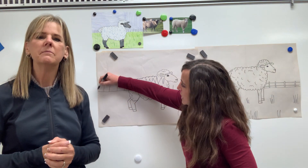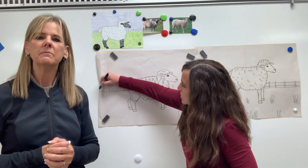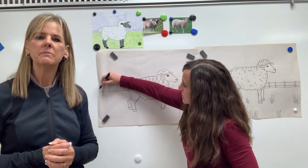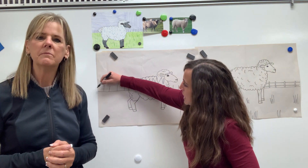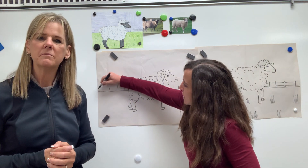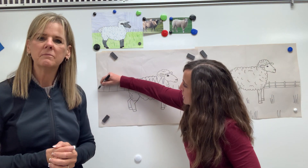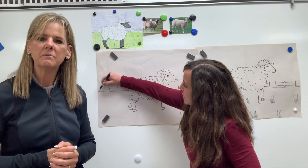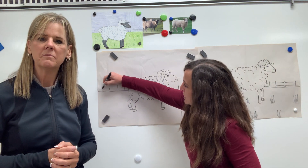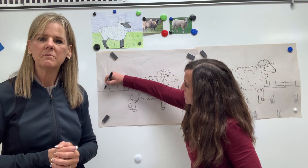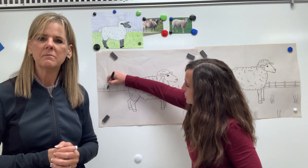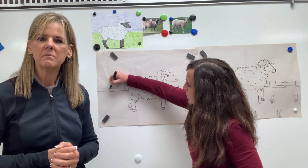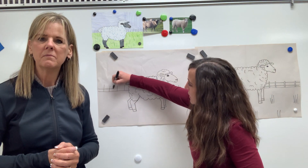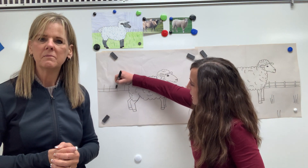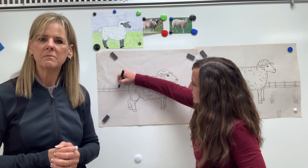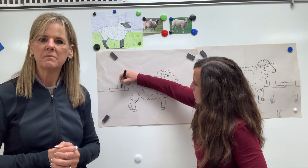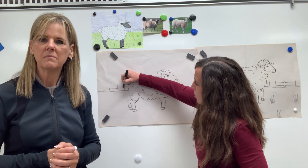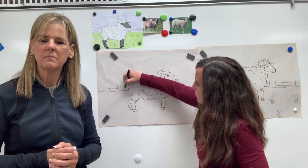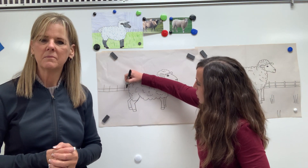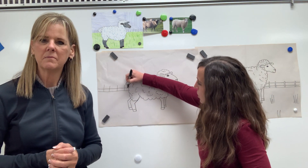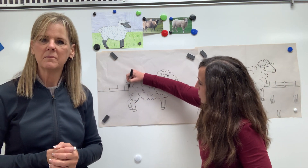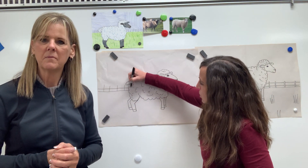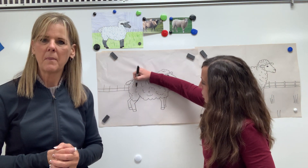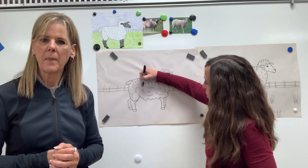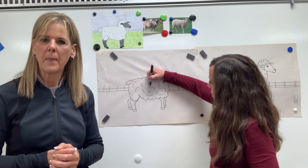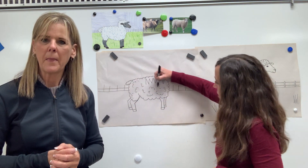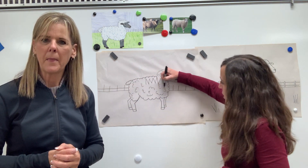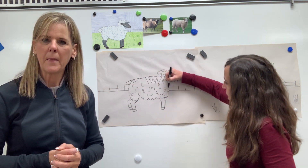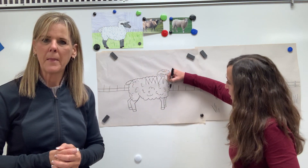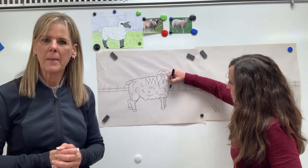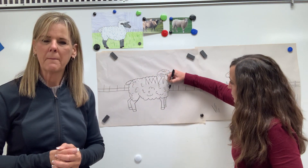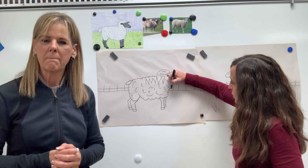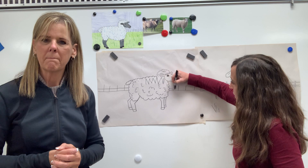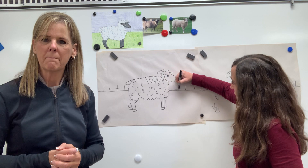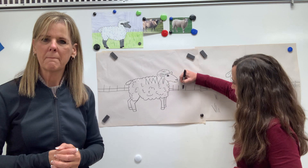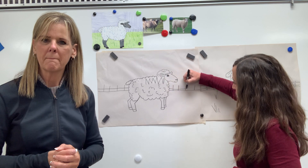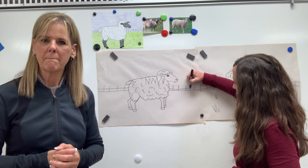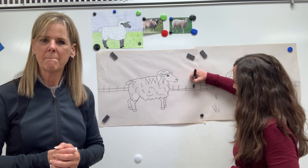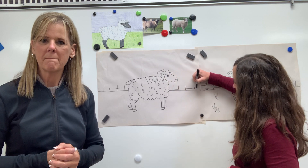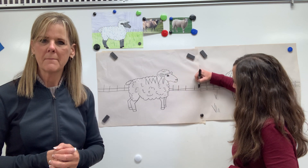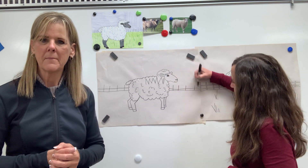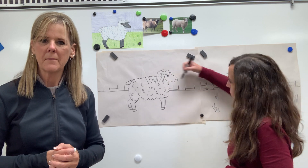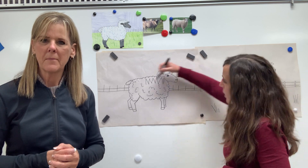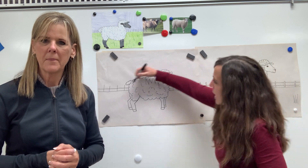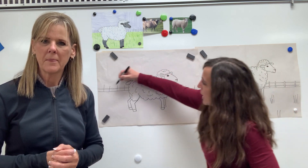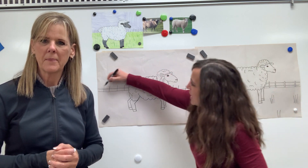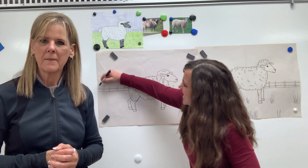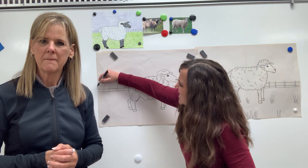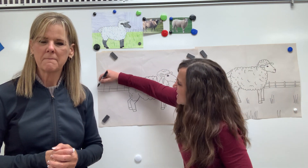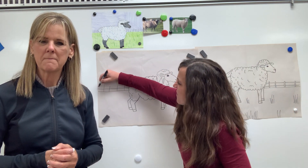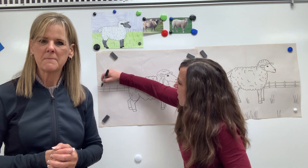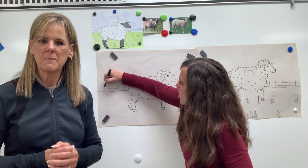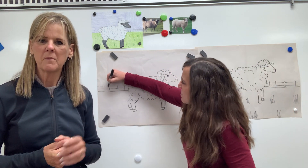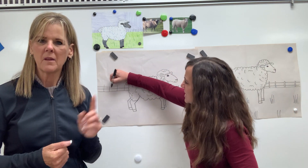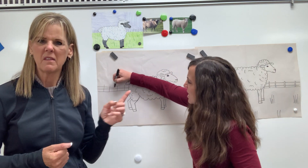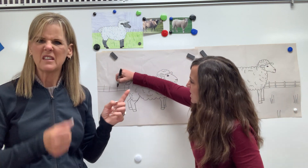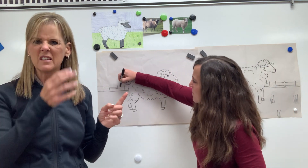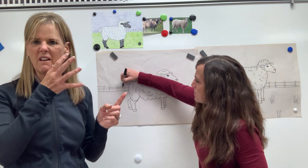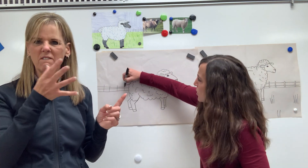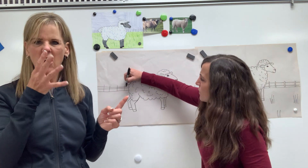can just make straight lines over. A couple straight lines going the opposite way. And this is a farm. It's not going to be